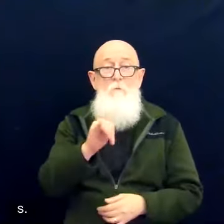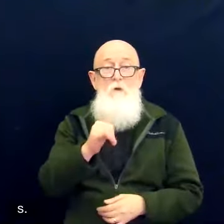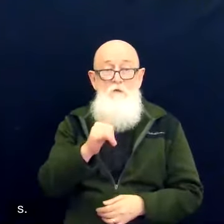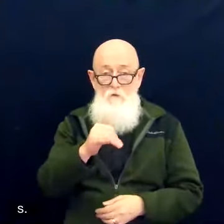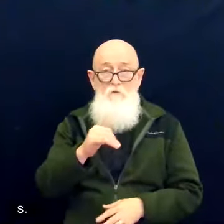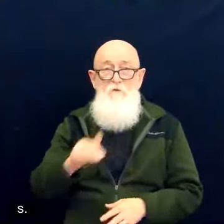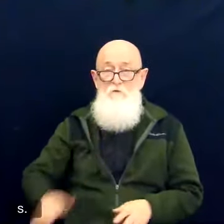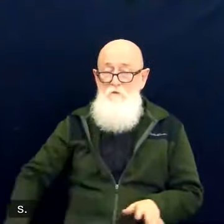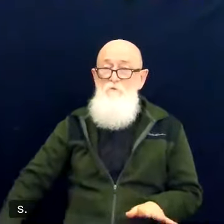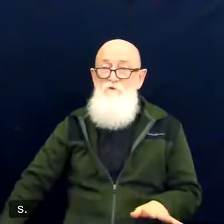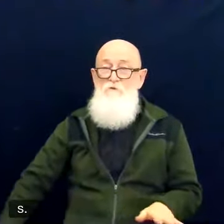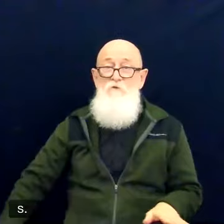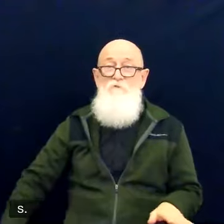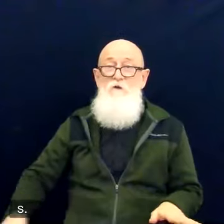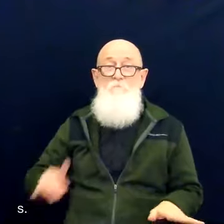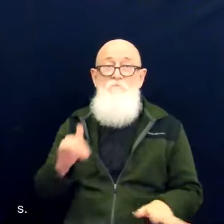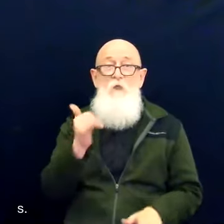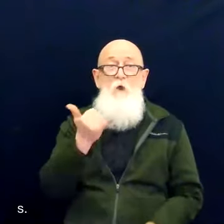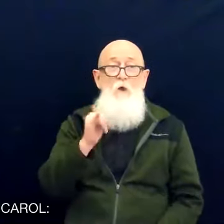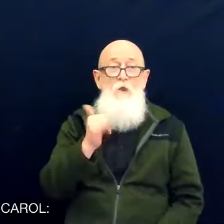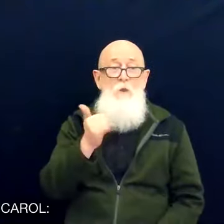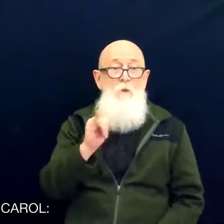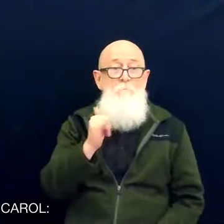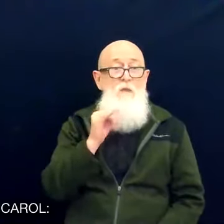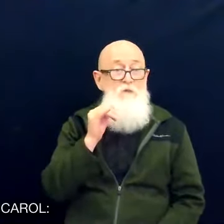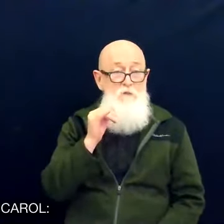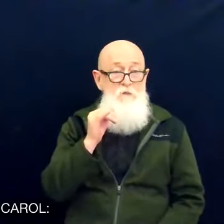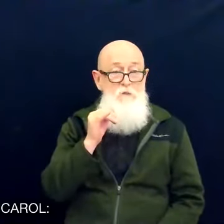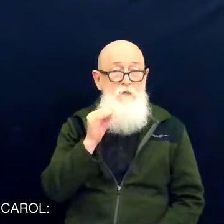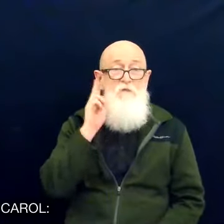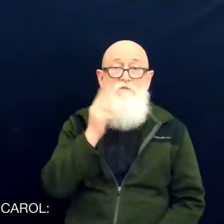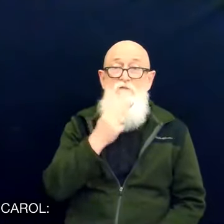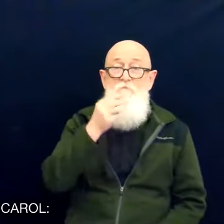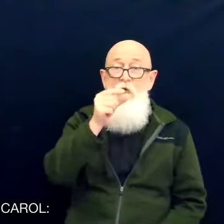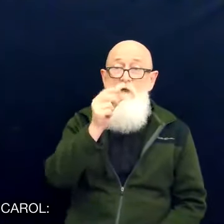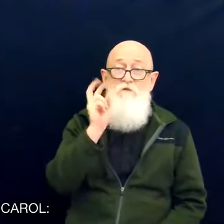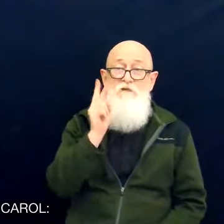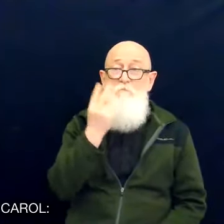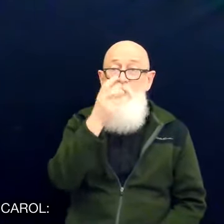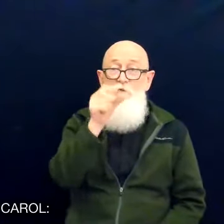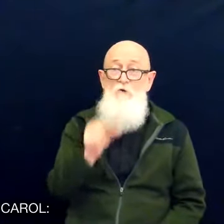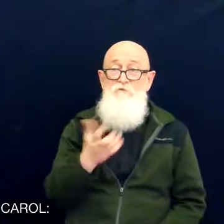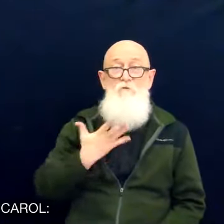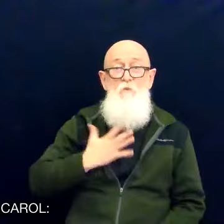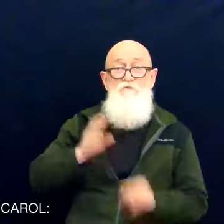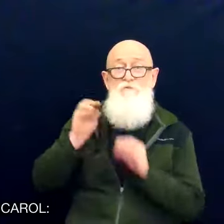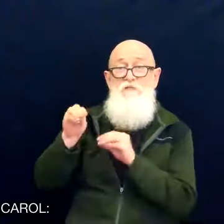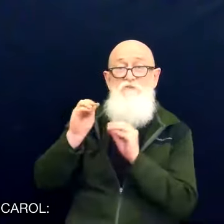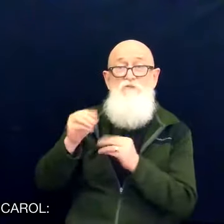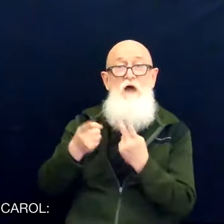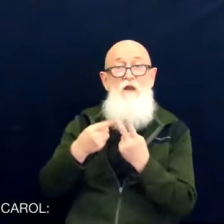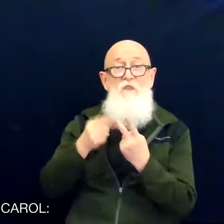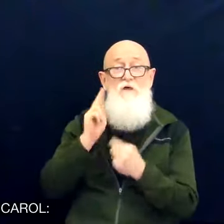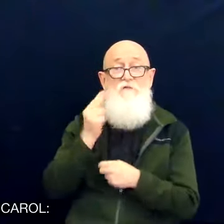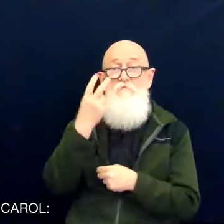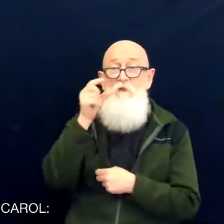to relay, yeah, Carol. yeah, we'll do our job, sorry. Yeah, sorry. Maybe deaf-blind person wants to